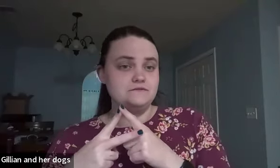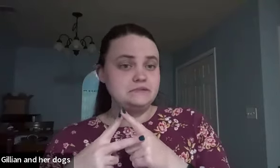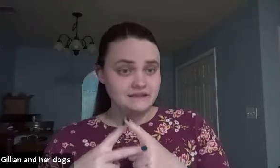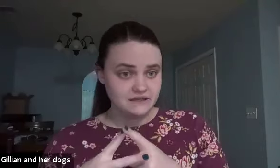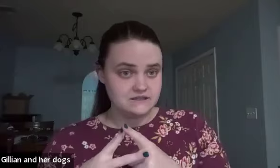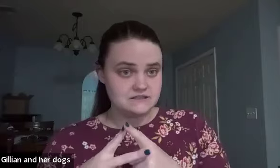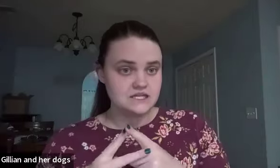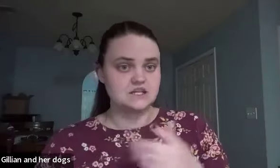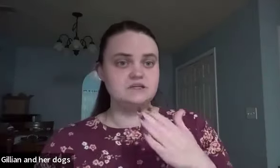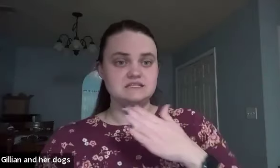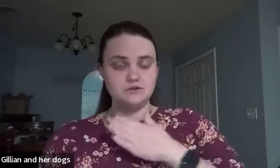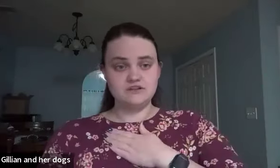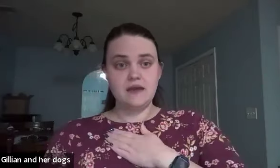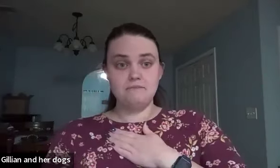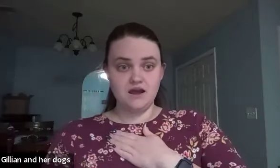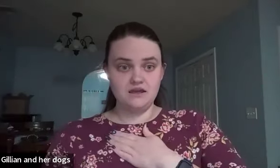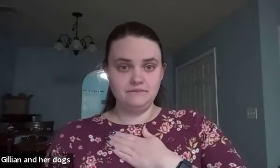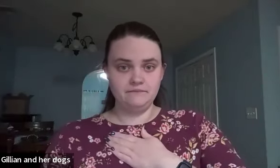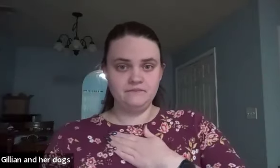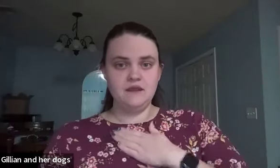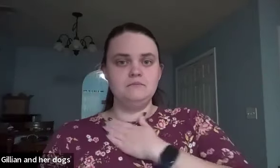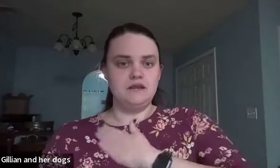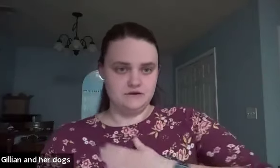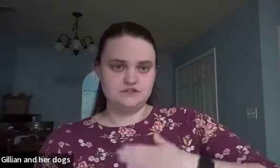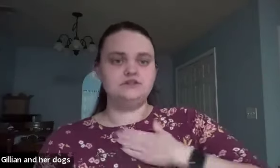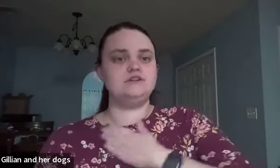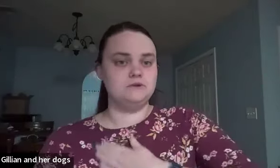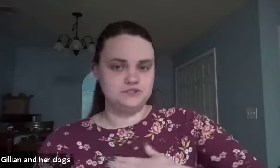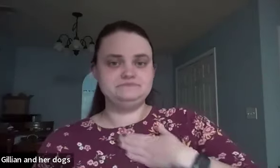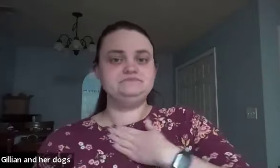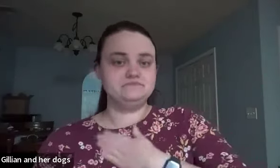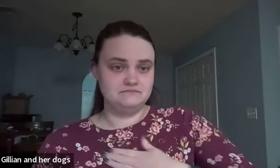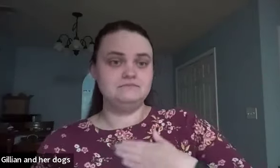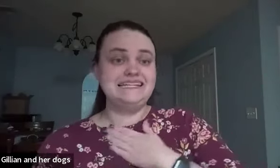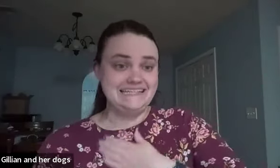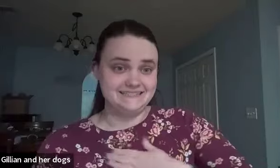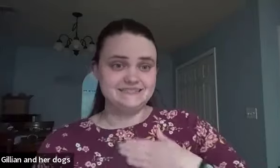for please is going to be similar to that my, but now in a circular motion. Please.